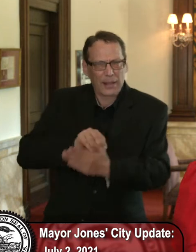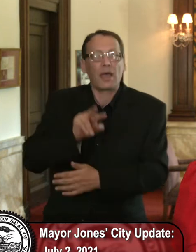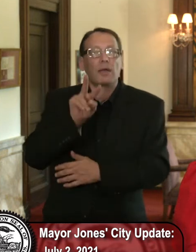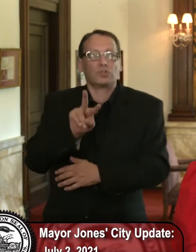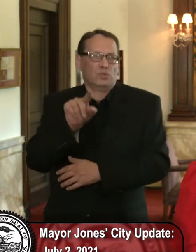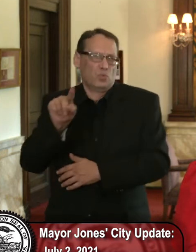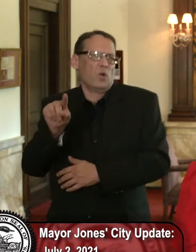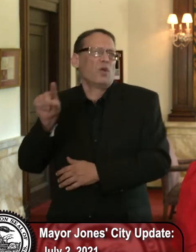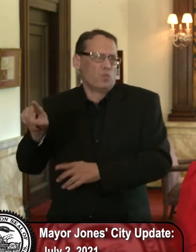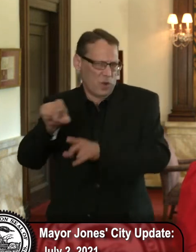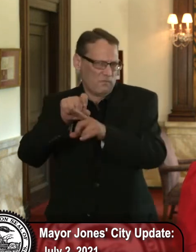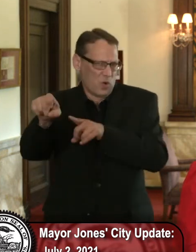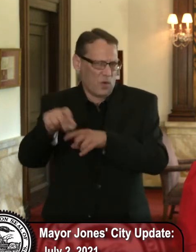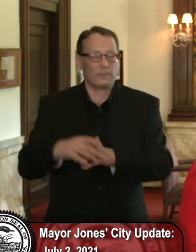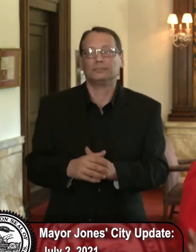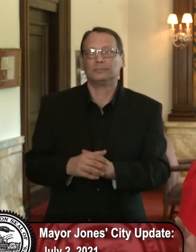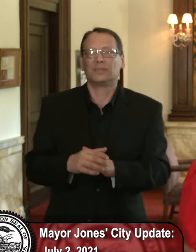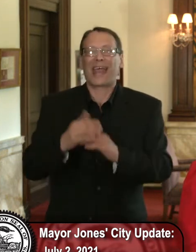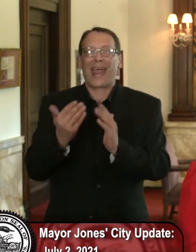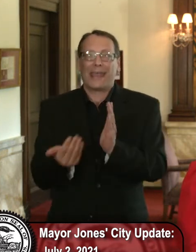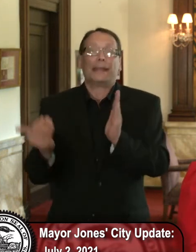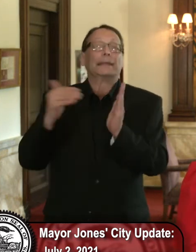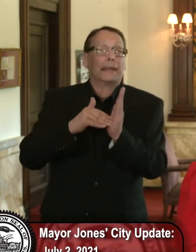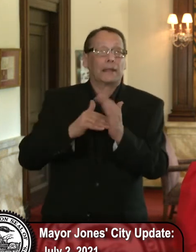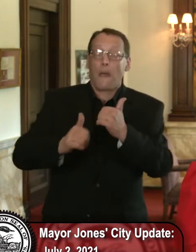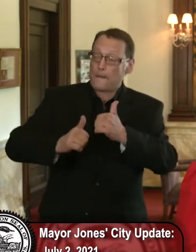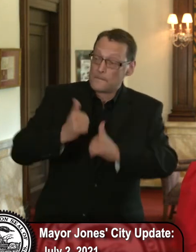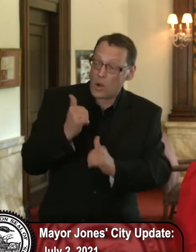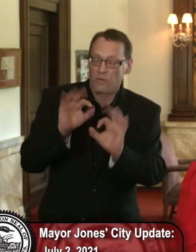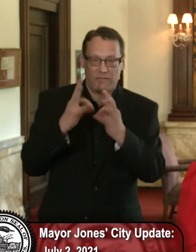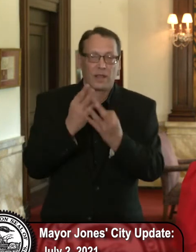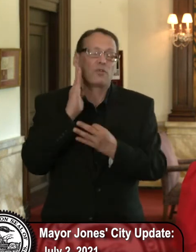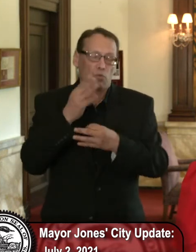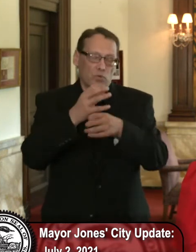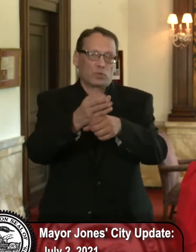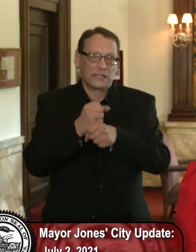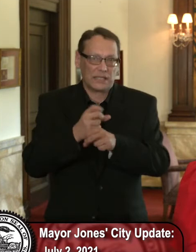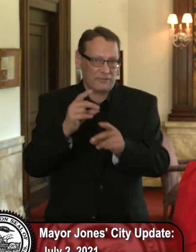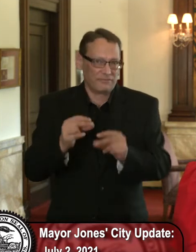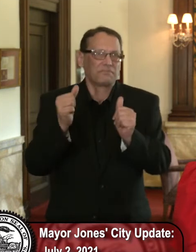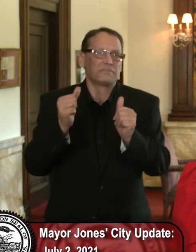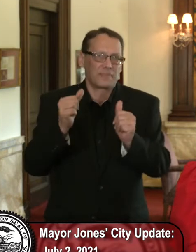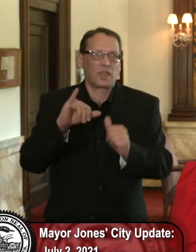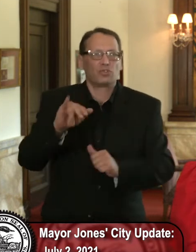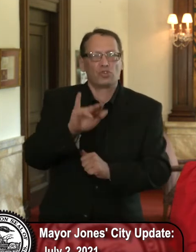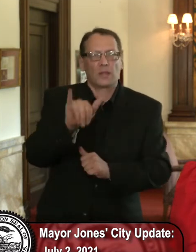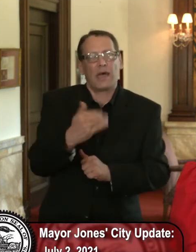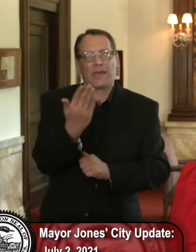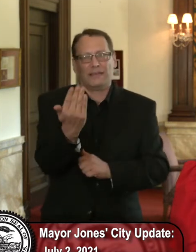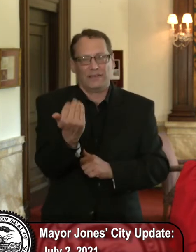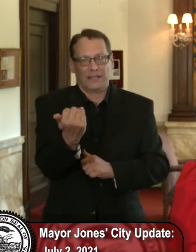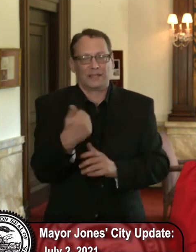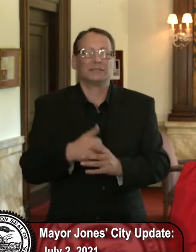for more resources. Again, most families will begin to receive these automatic payments starting on July